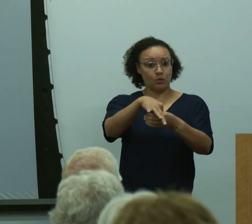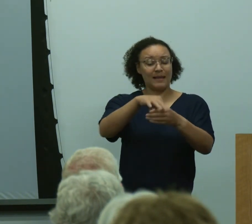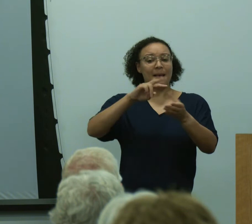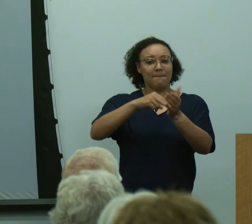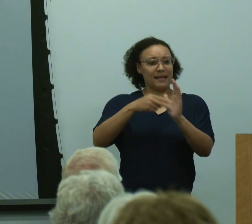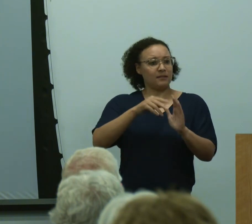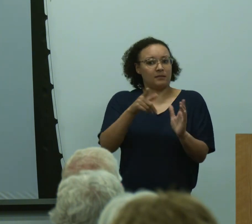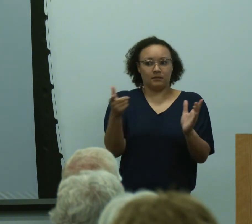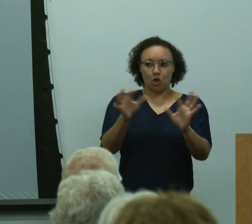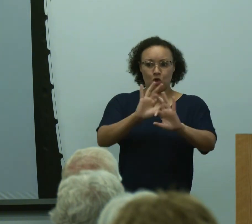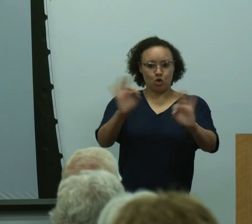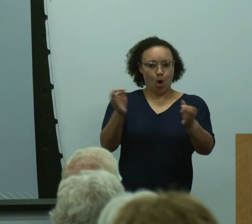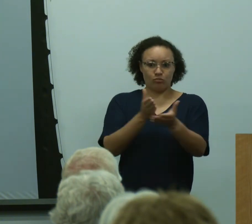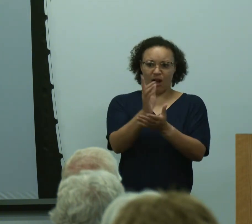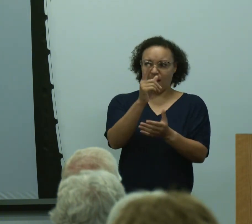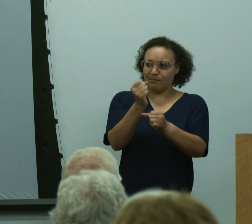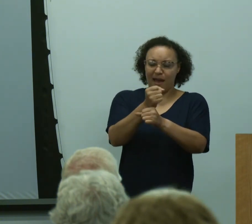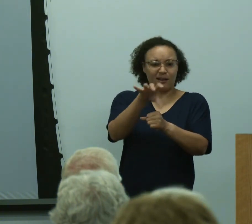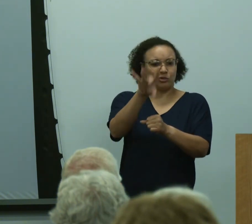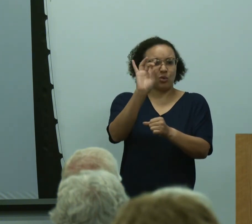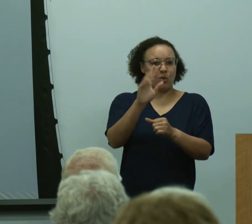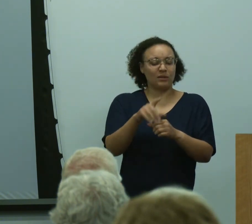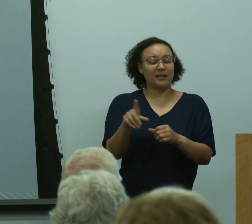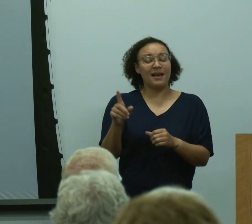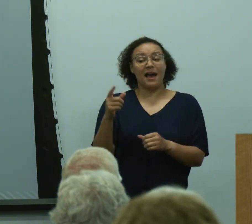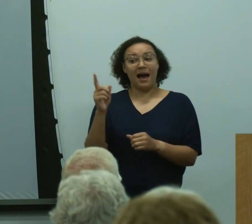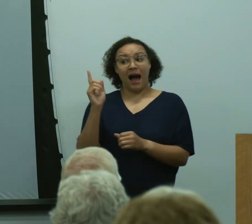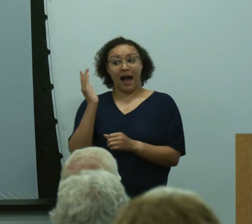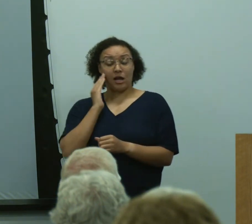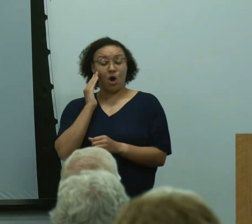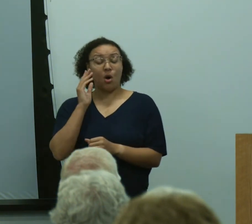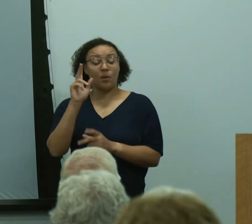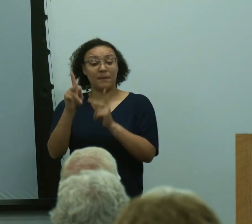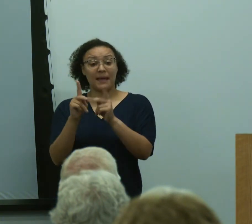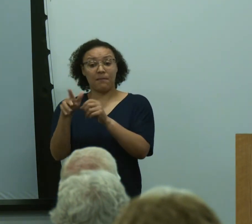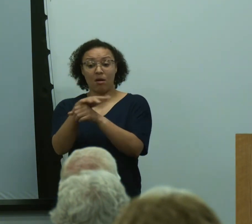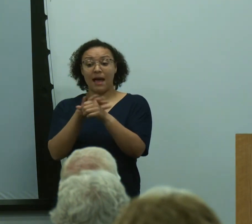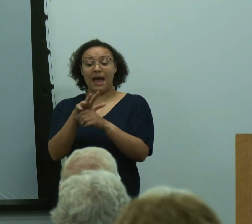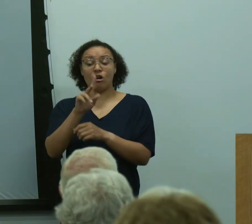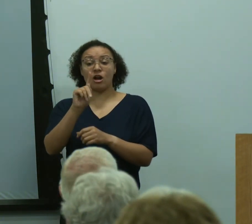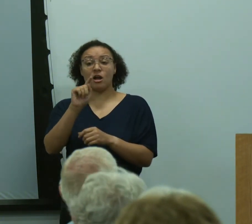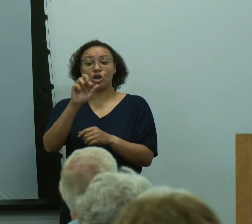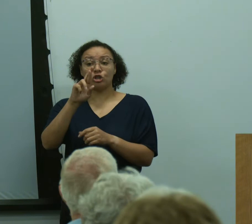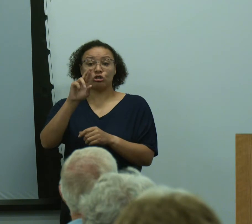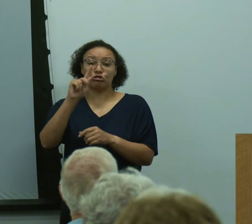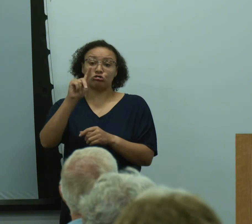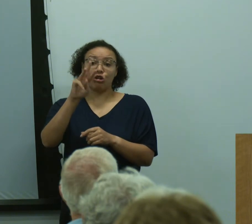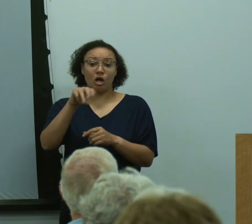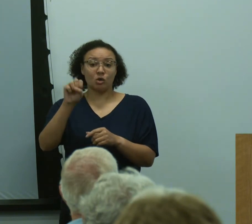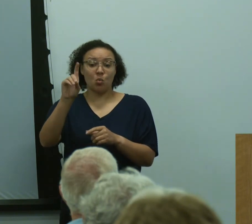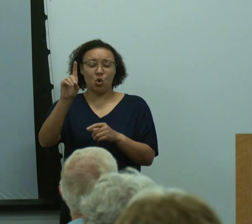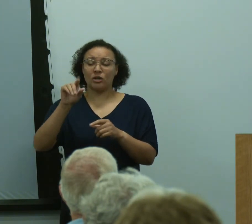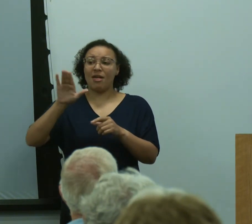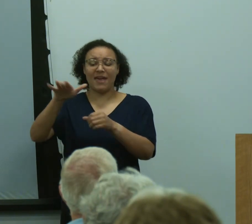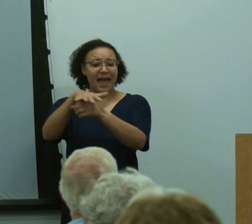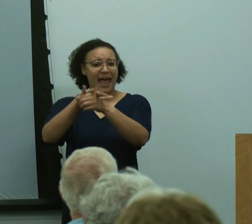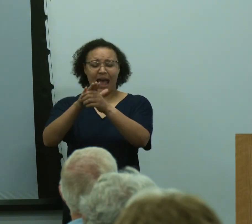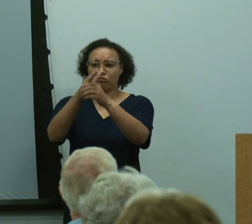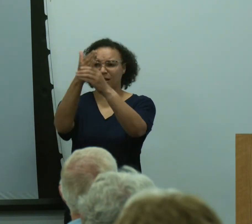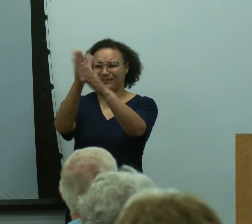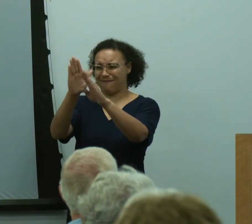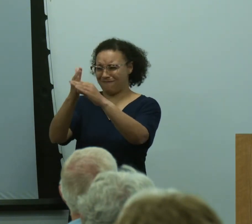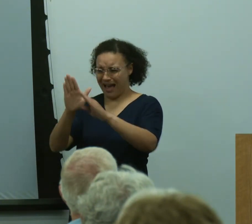choice, the people of Trotwood, I'm sure they're outraged because their district is so divided up